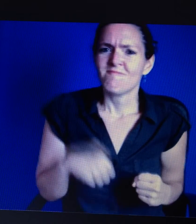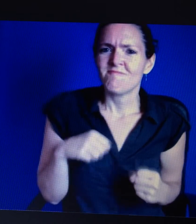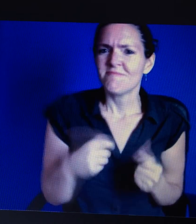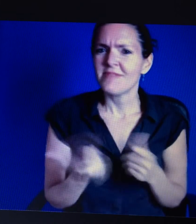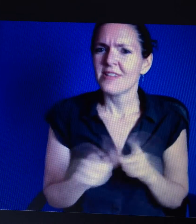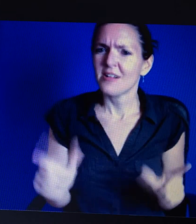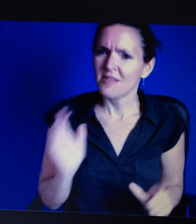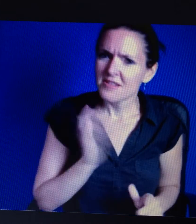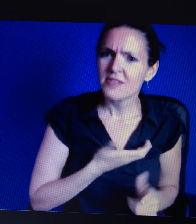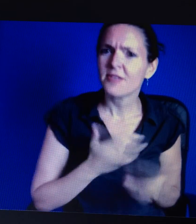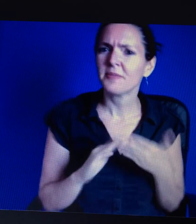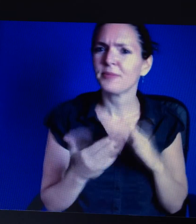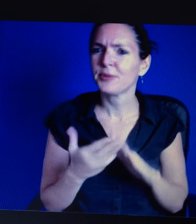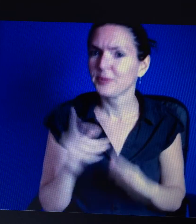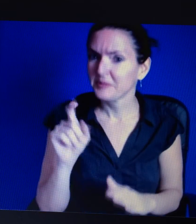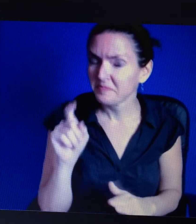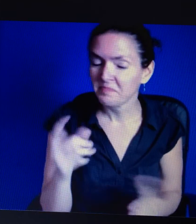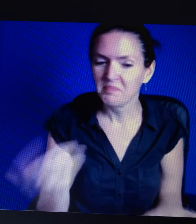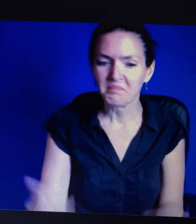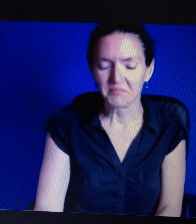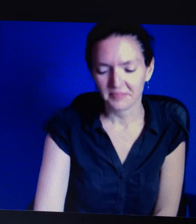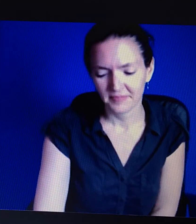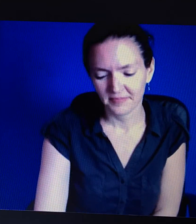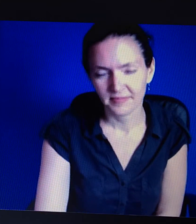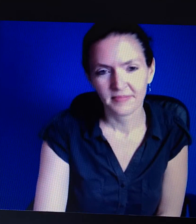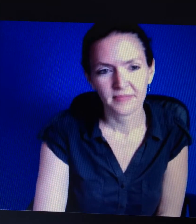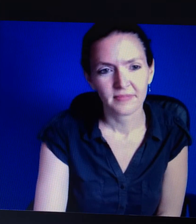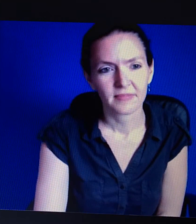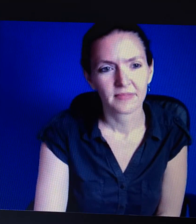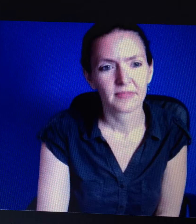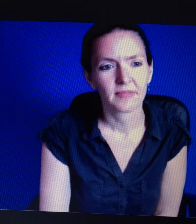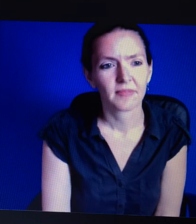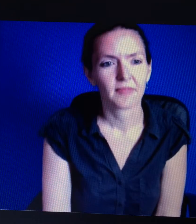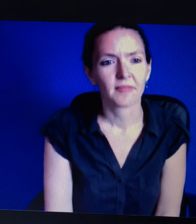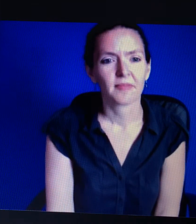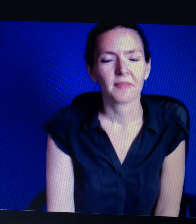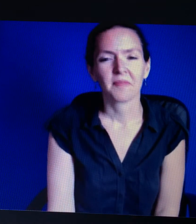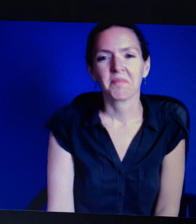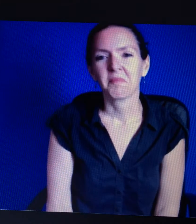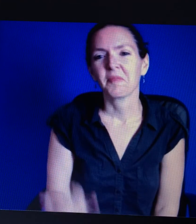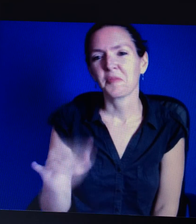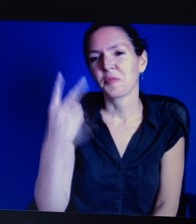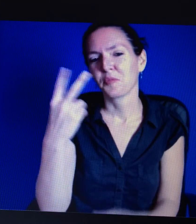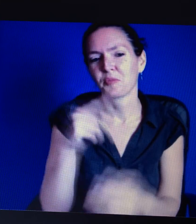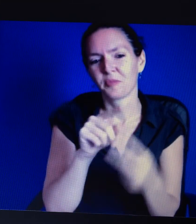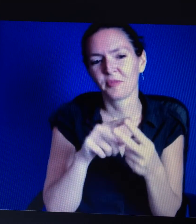We feel stronger, we feel better about the community, you know?